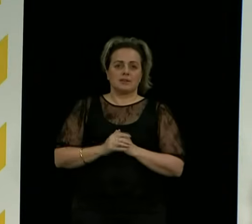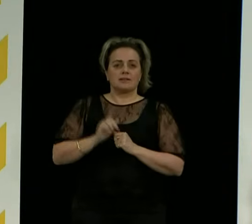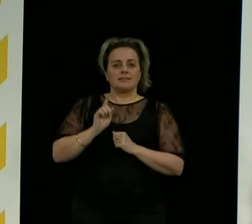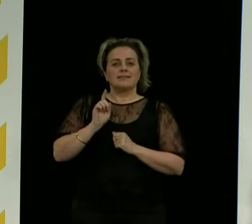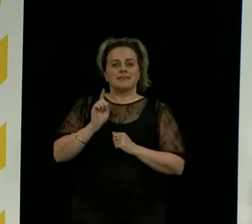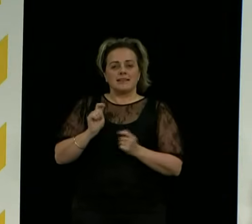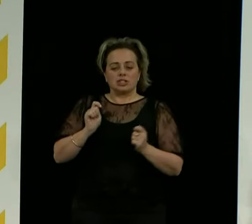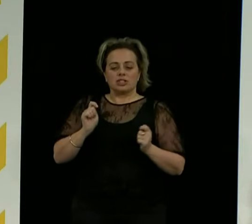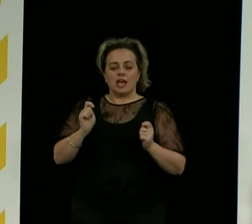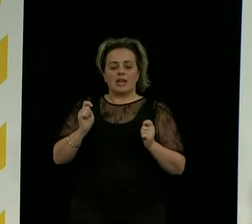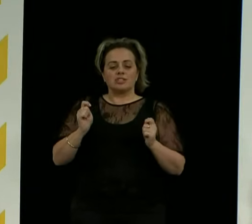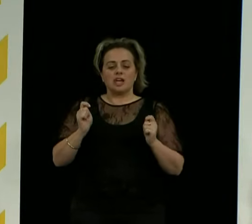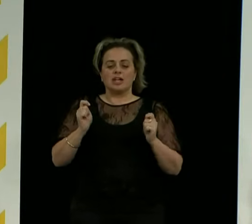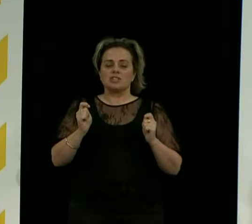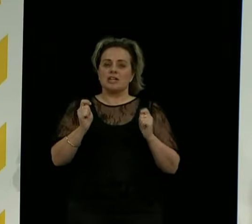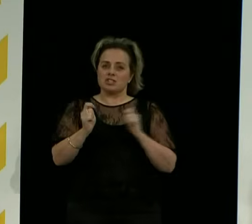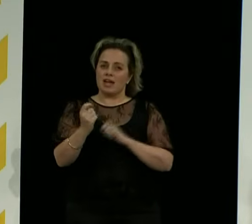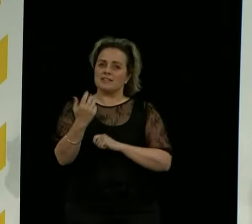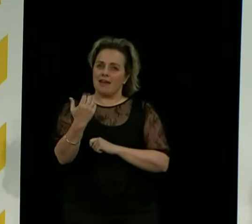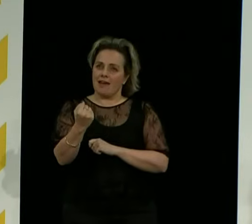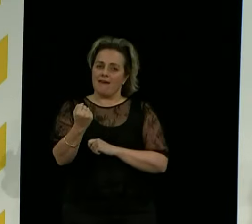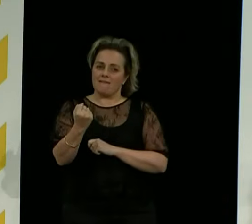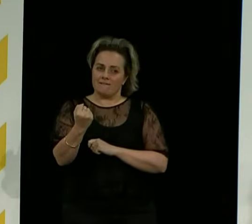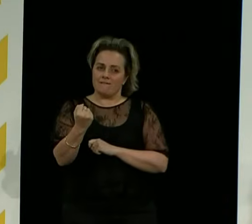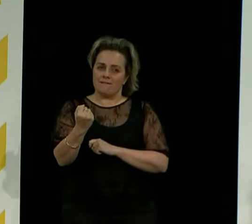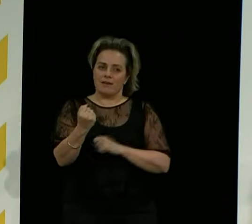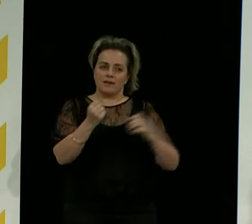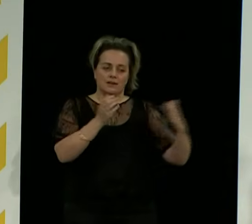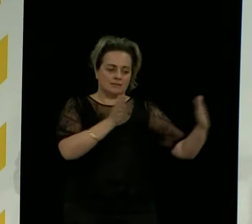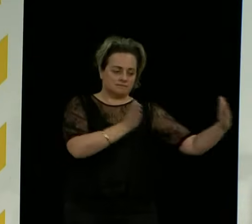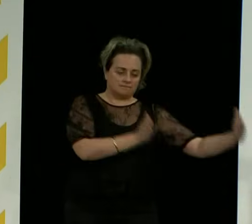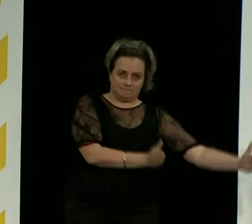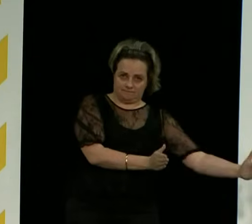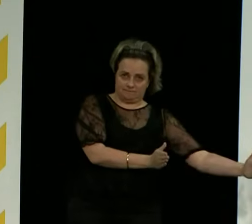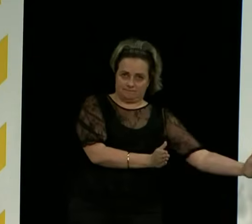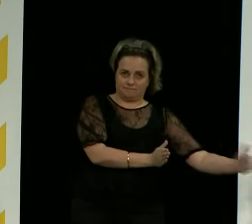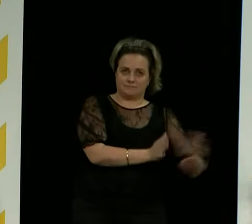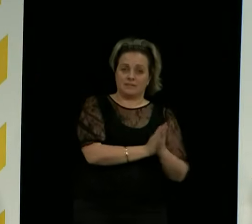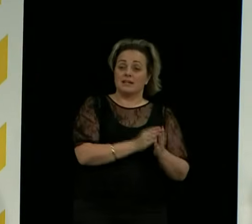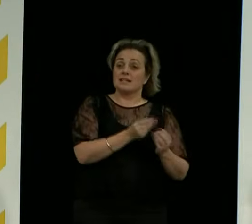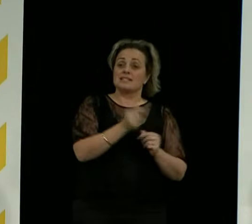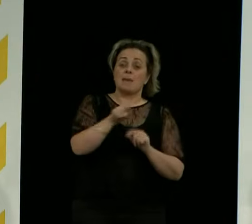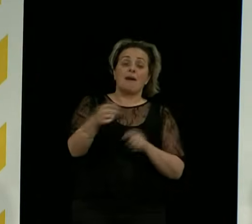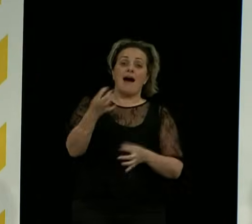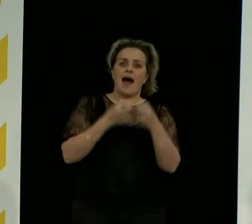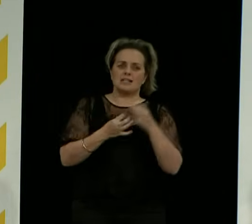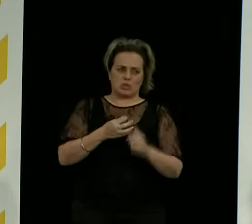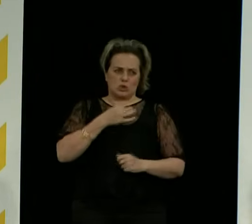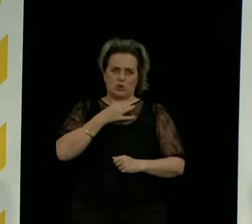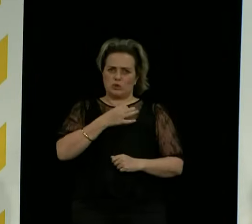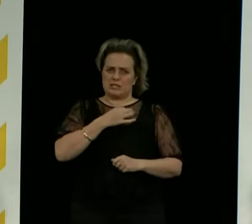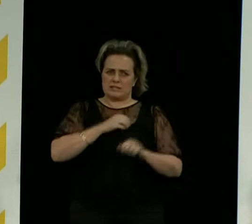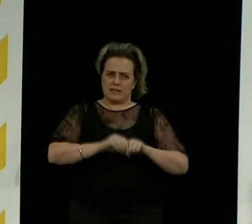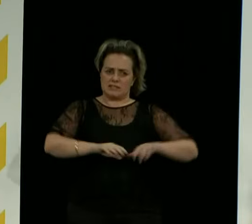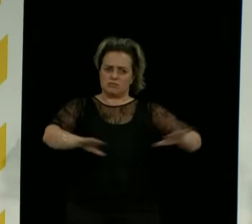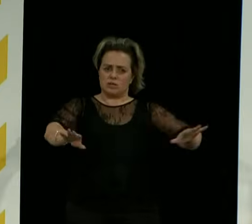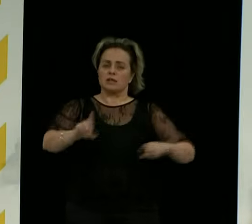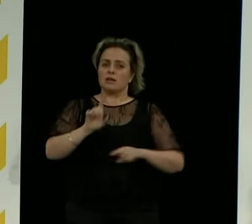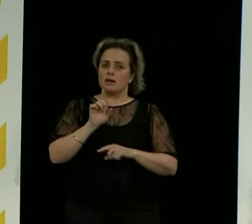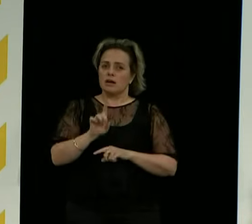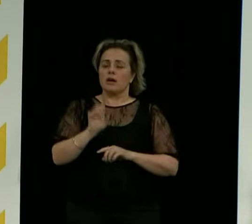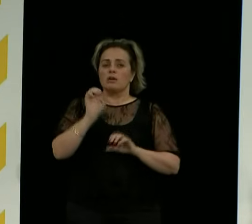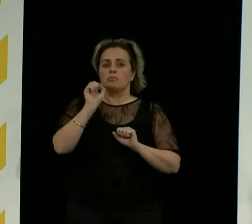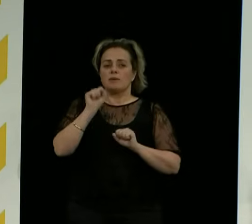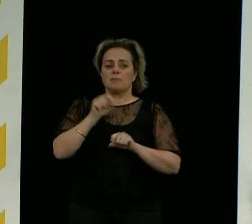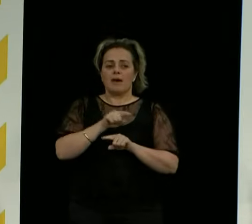gradual transition. Some may ask if this is a risk to the current outbreak. Here I think it's important to note that the public health advice is that these